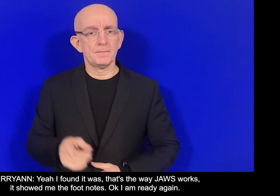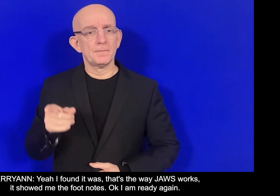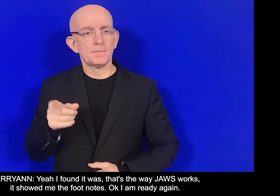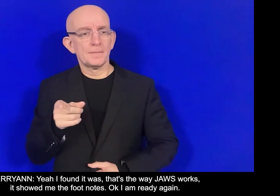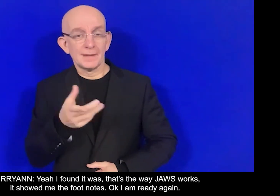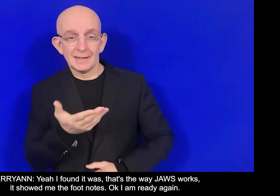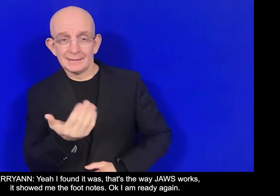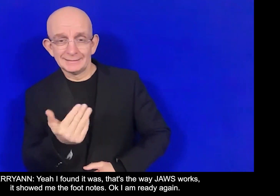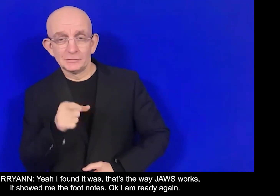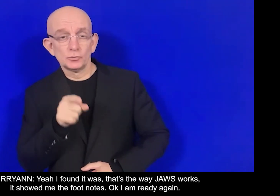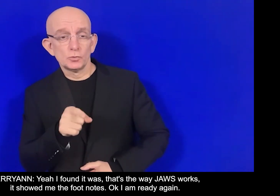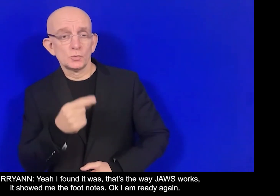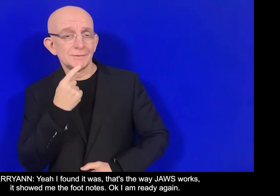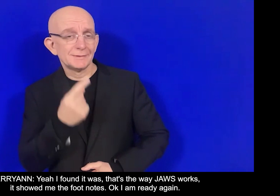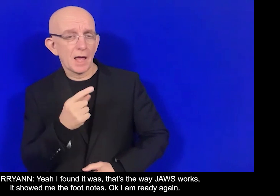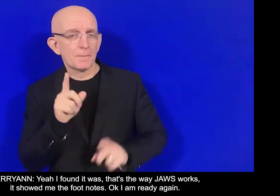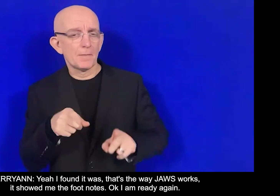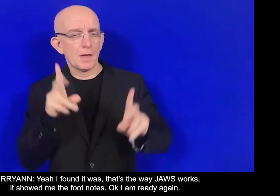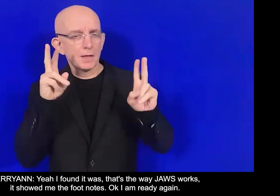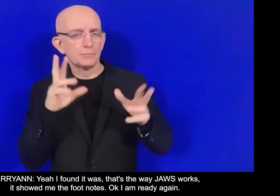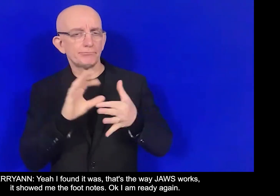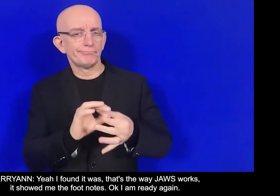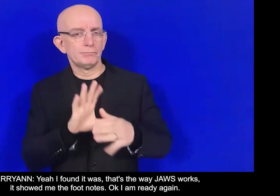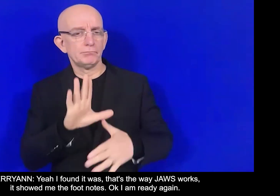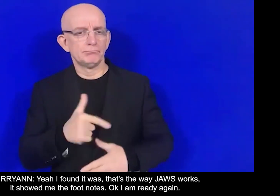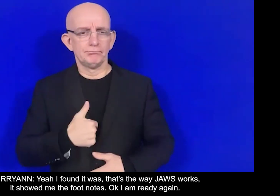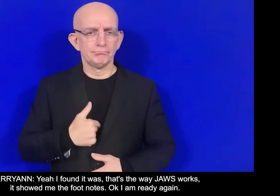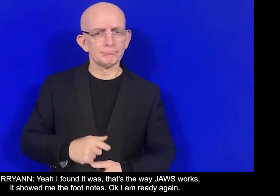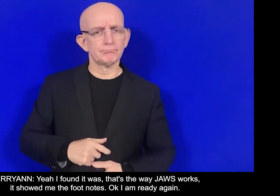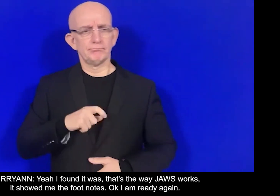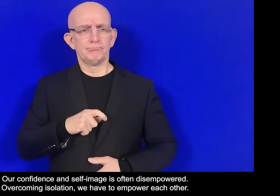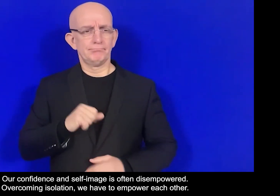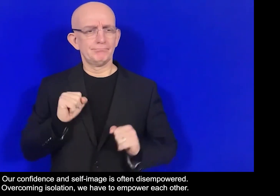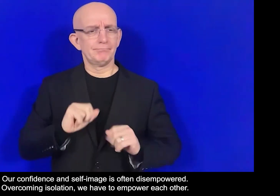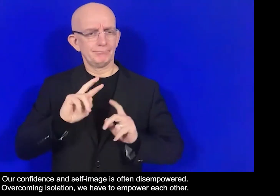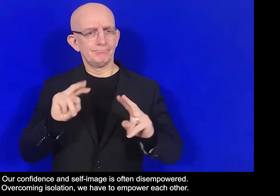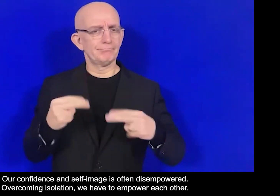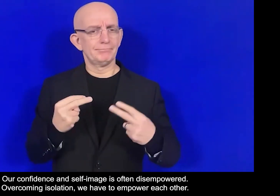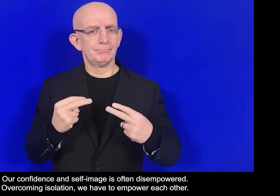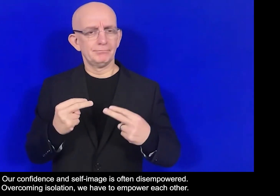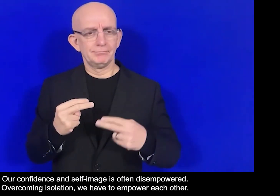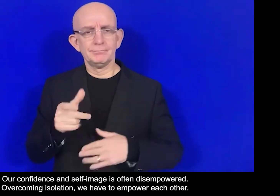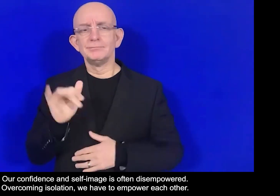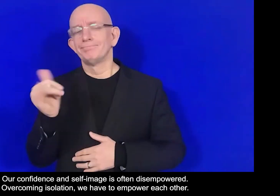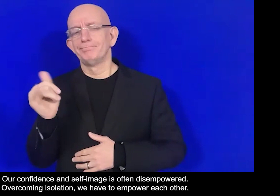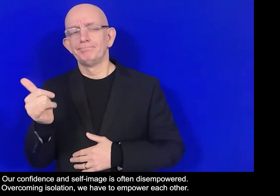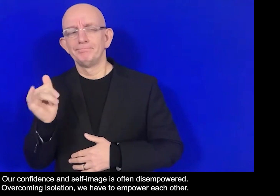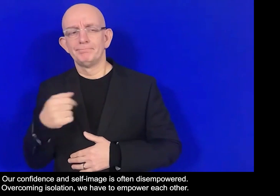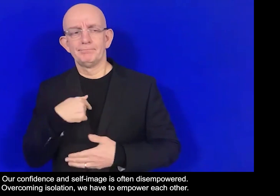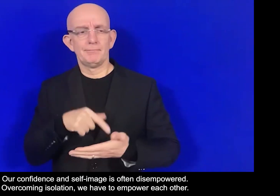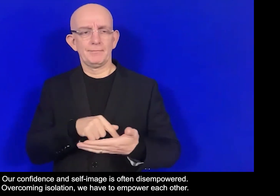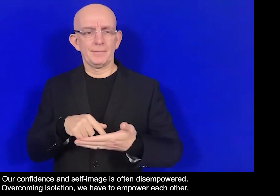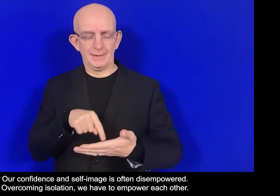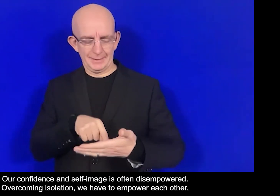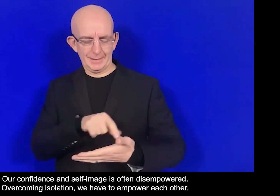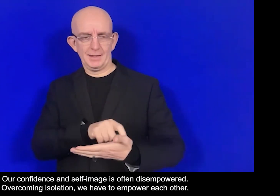That's the way Jaws worked. It read the foot. It showed me the footnote. Okay, I'm ready again. Our confidence and self-image